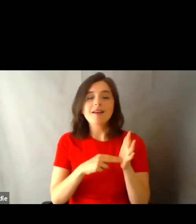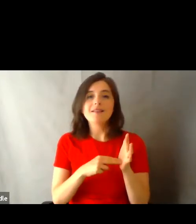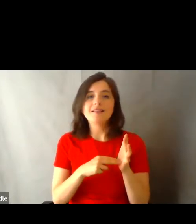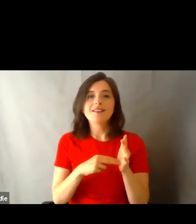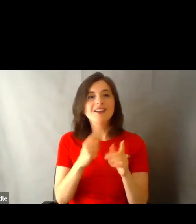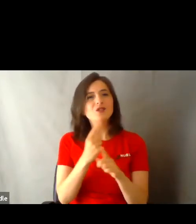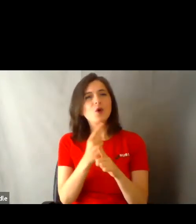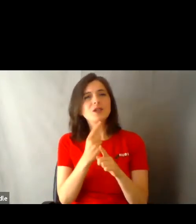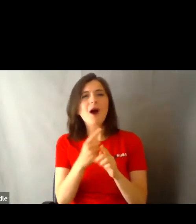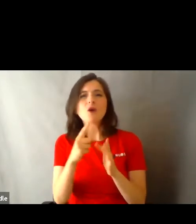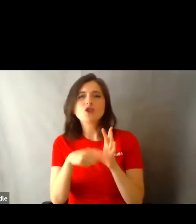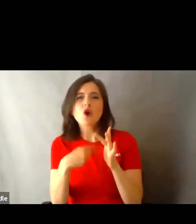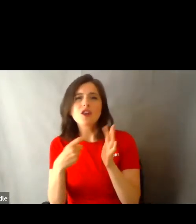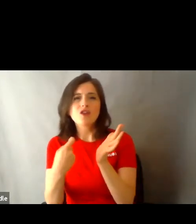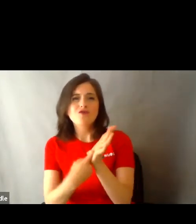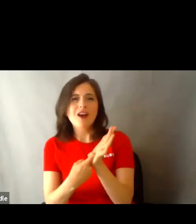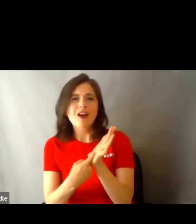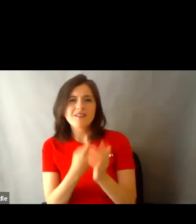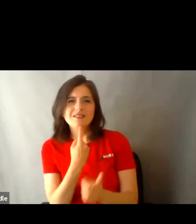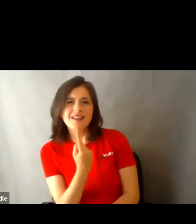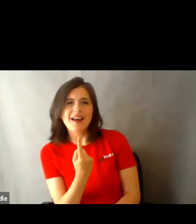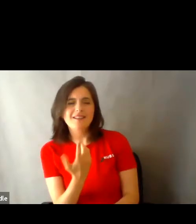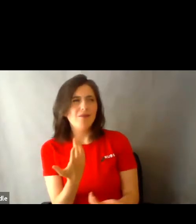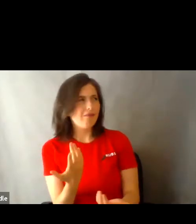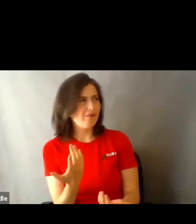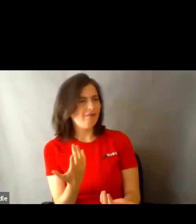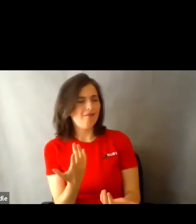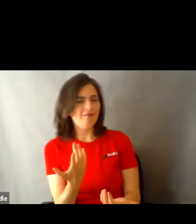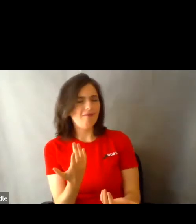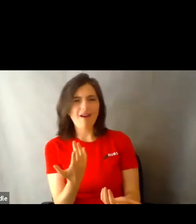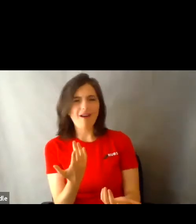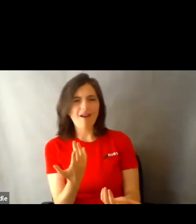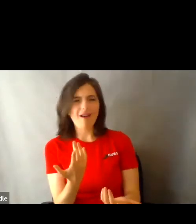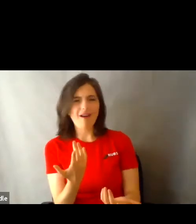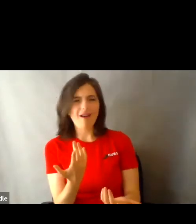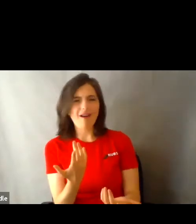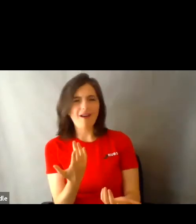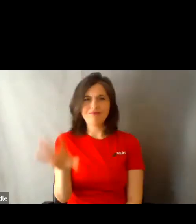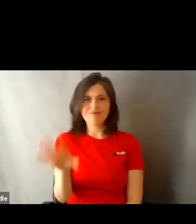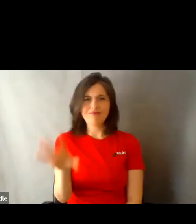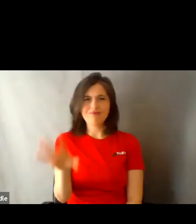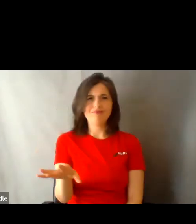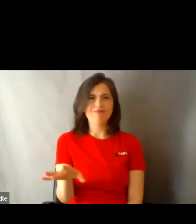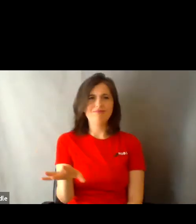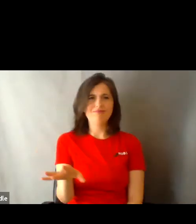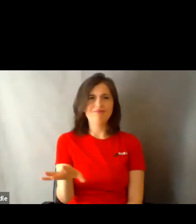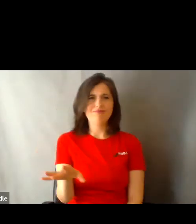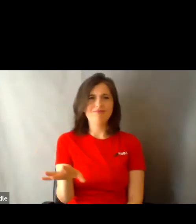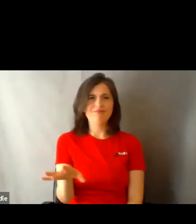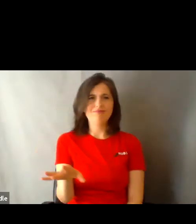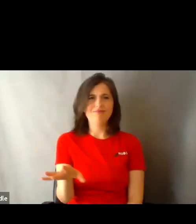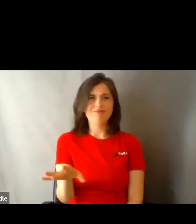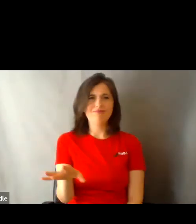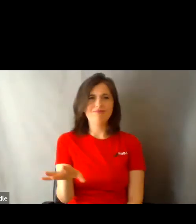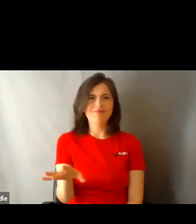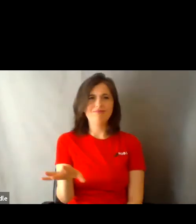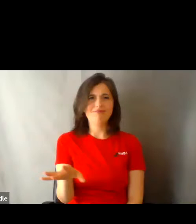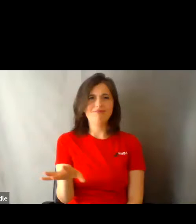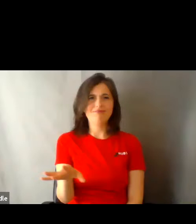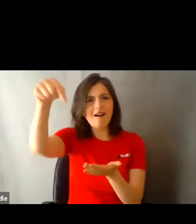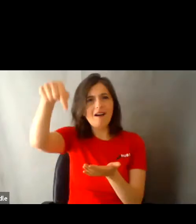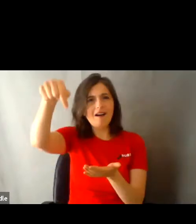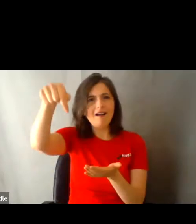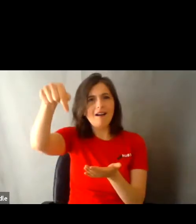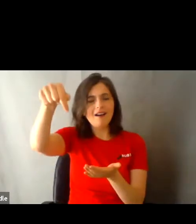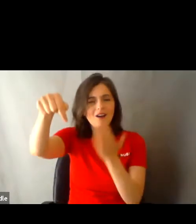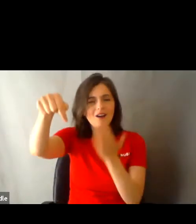Jonathan Reynolds is coming out with, and I think it's absolutely clear that in the fight that we've got coming, that we can't now rely on the Labour